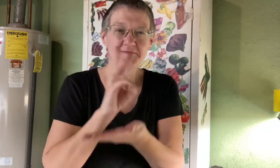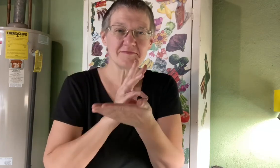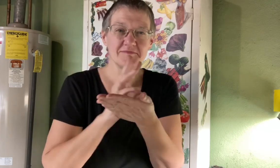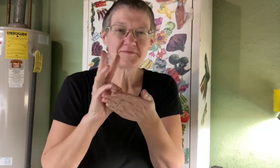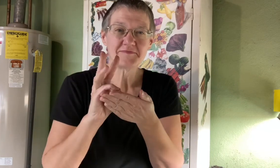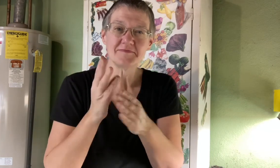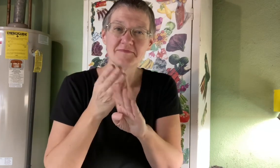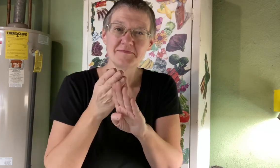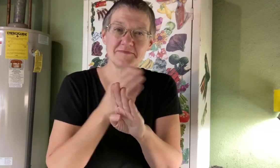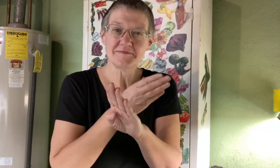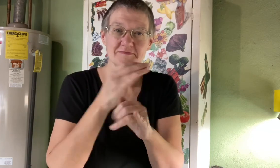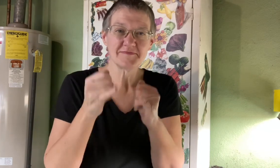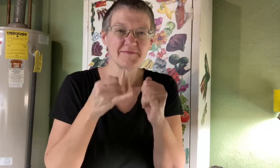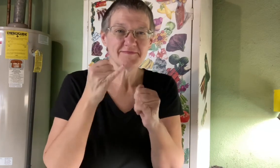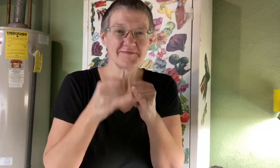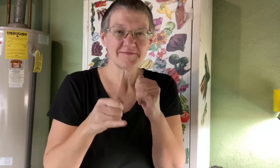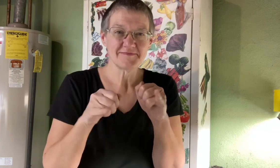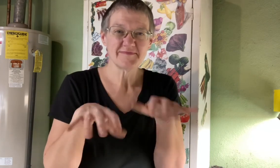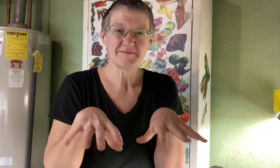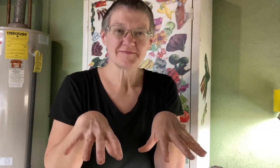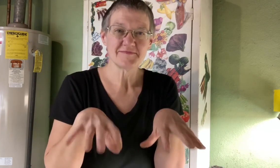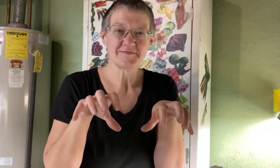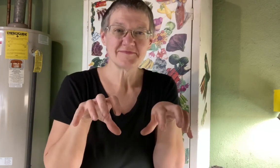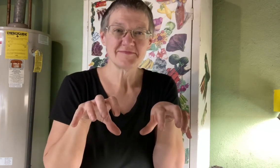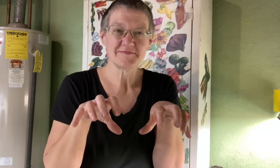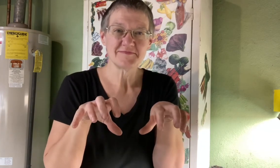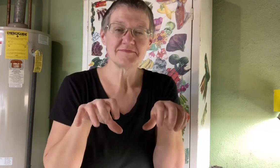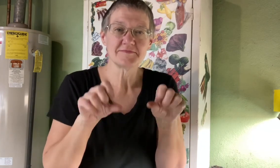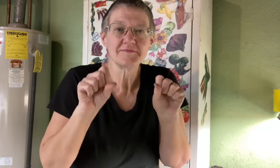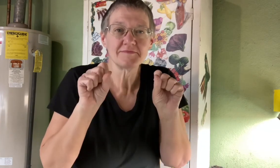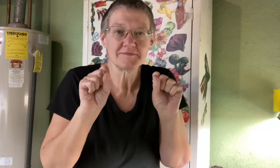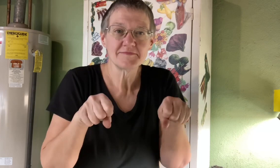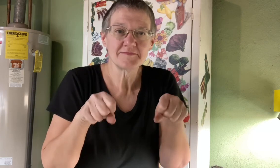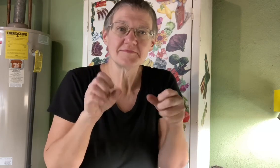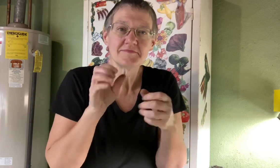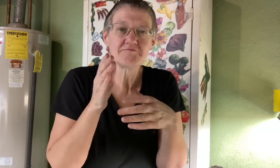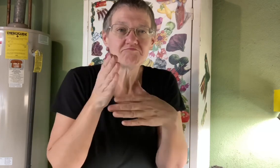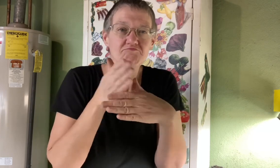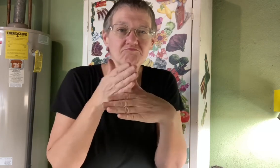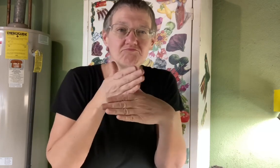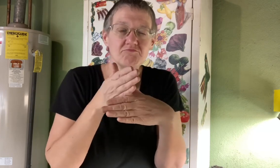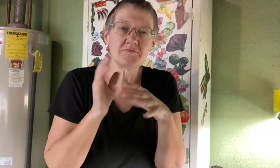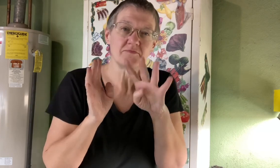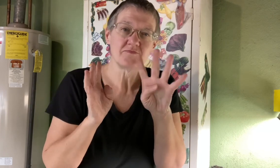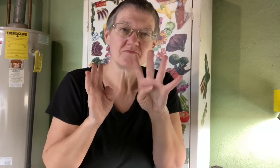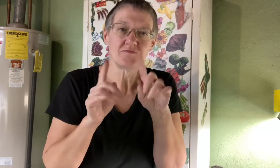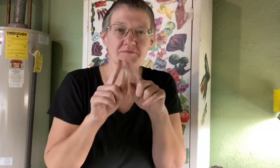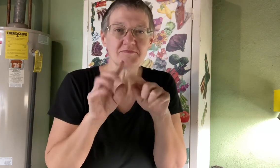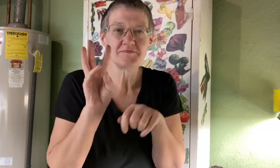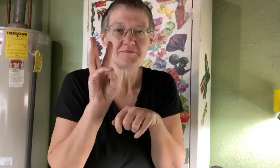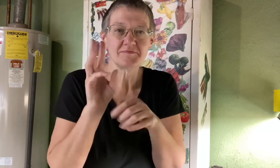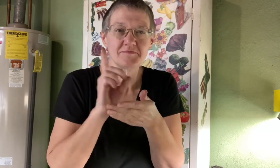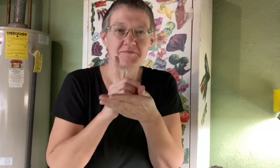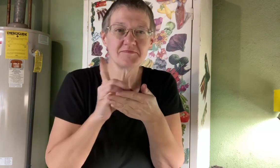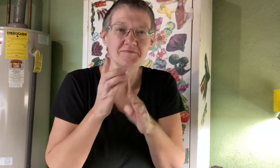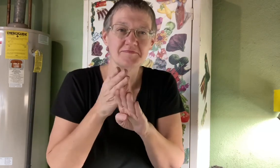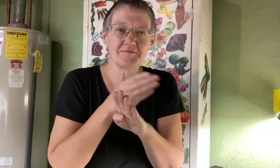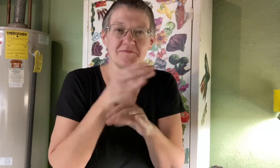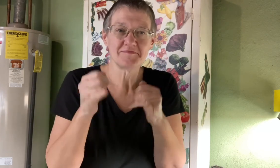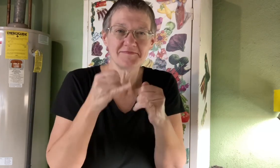It's going to be about 6 weeks before our last frost. You can start hardening them off anywhere between